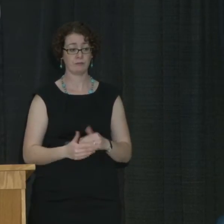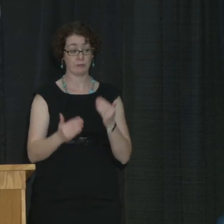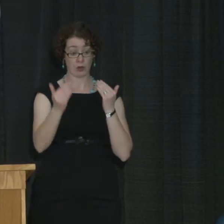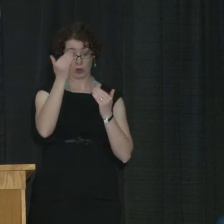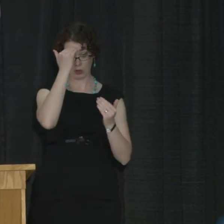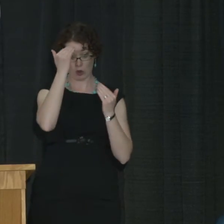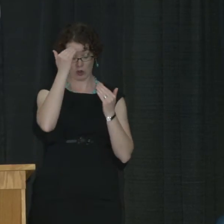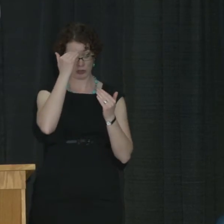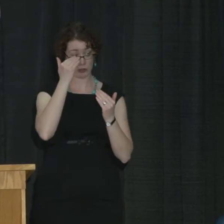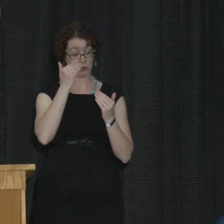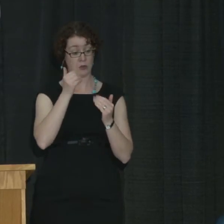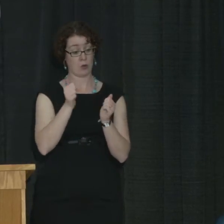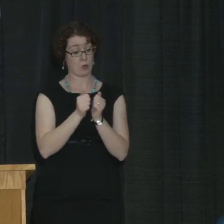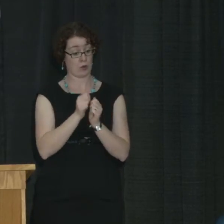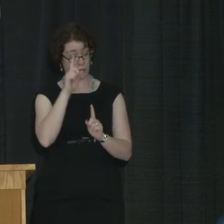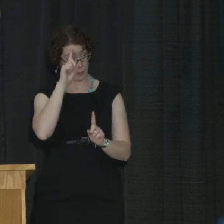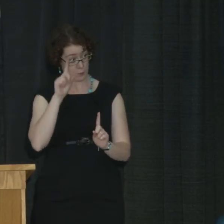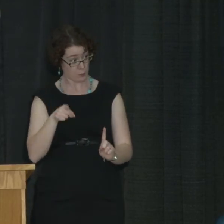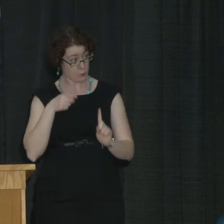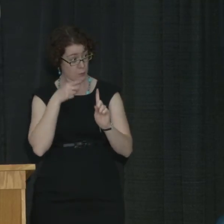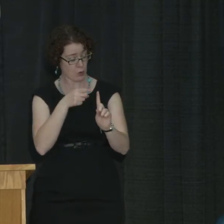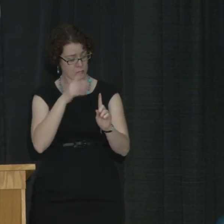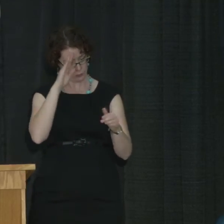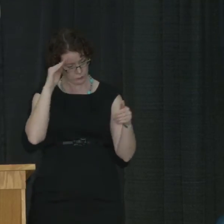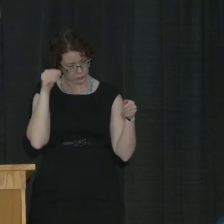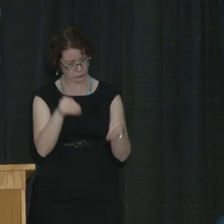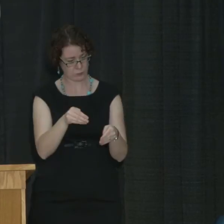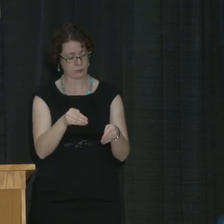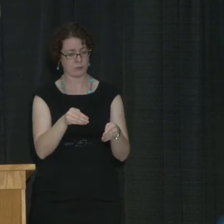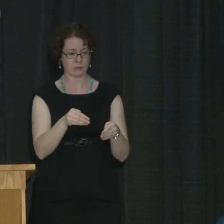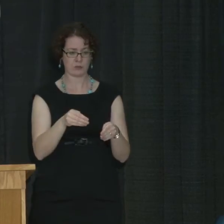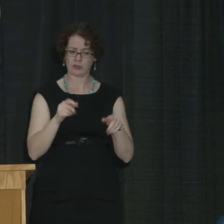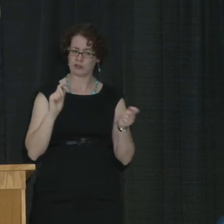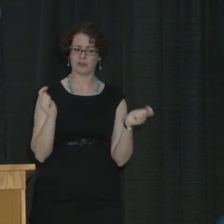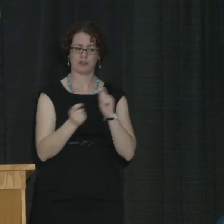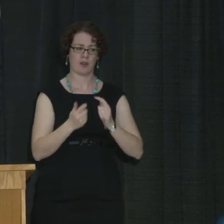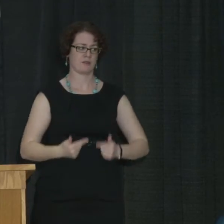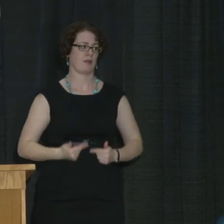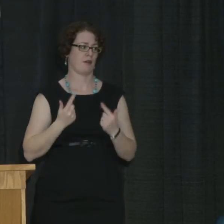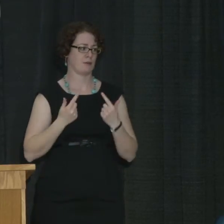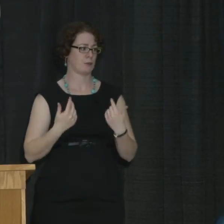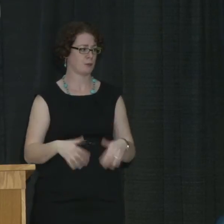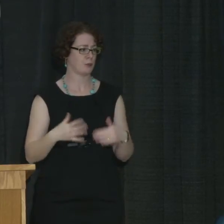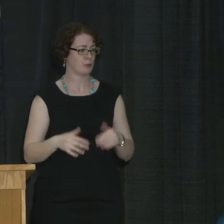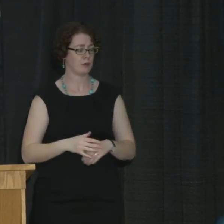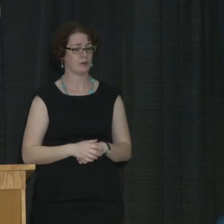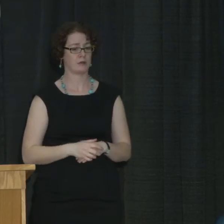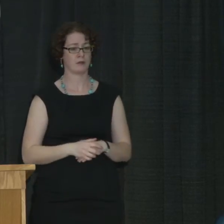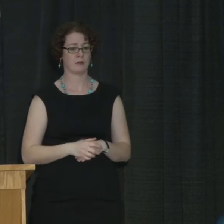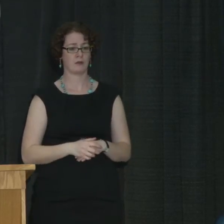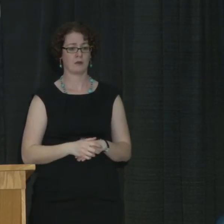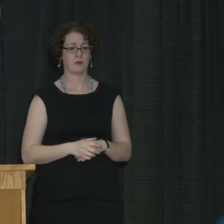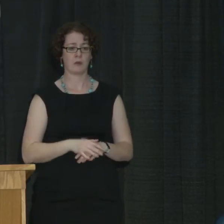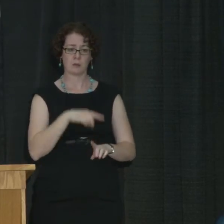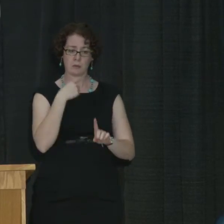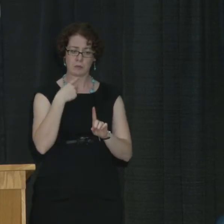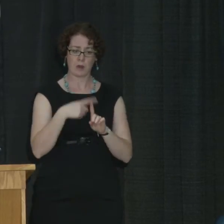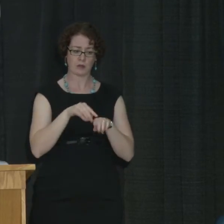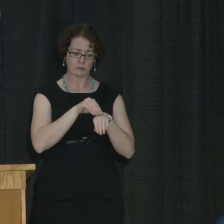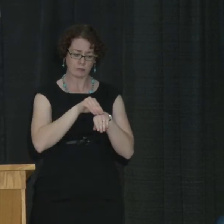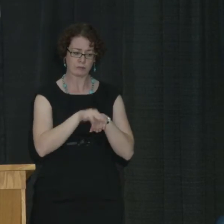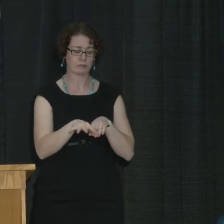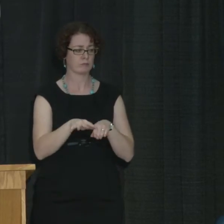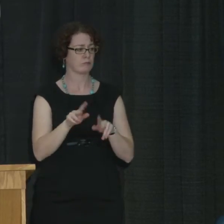Knowledge, combined with purpose and determination, are transformative. Together, they create a powerful force